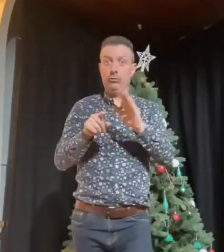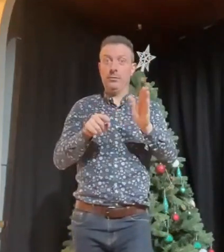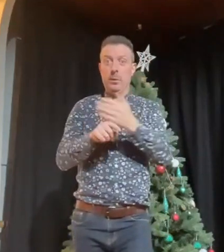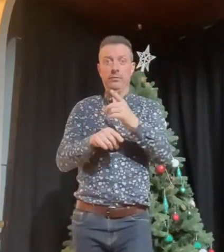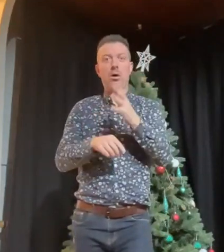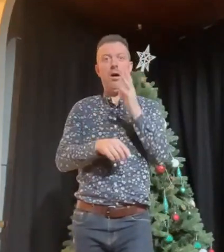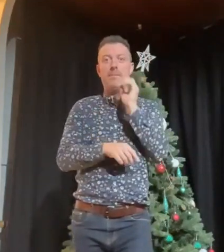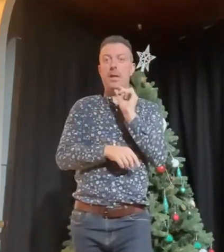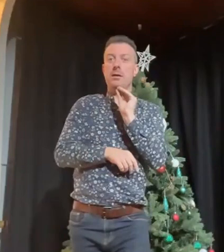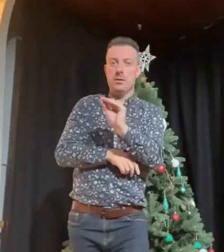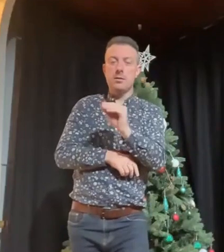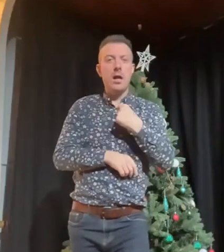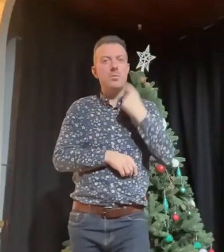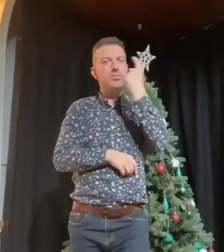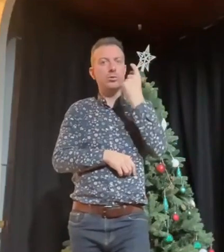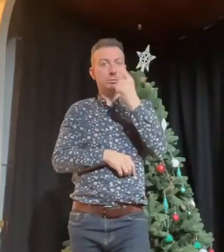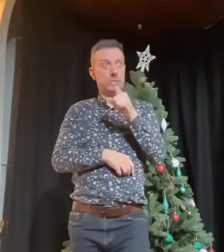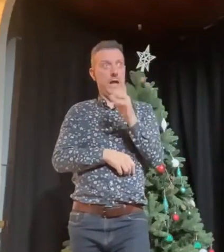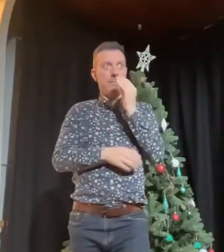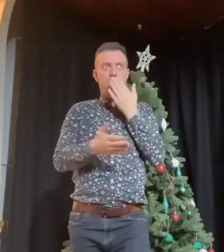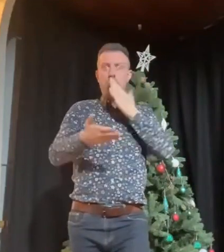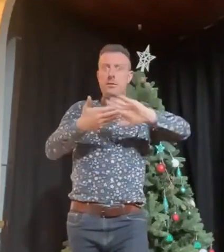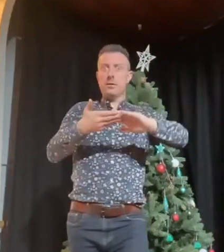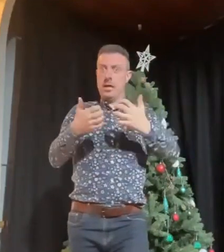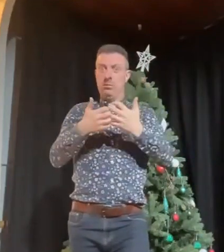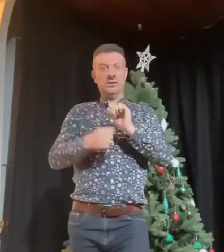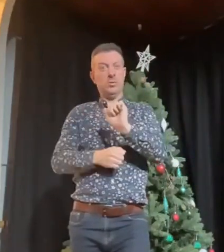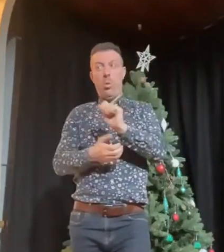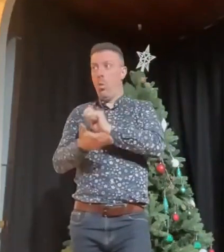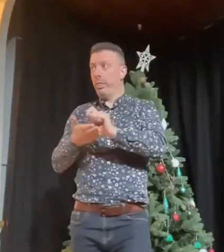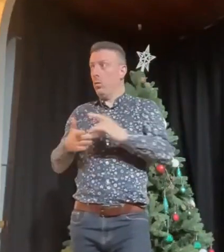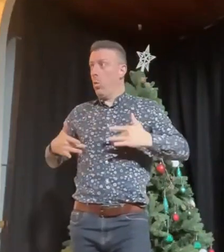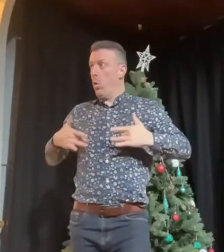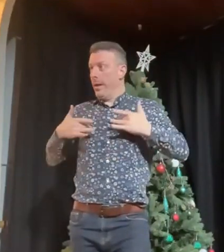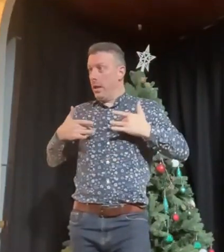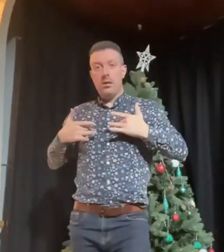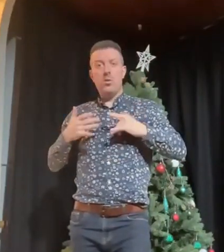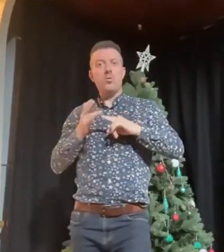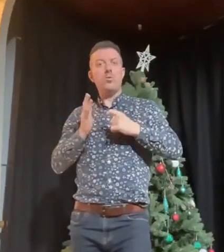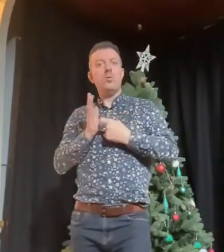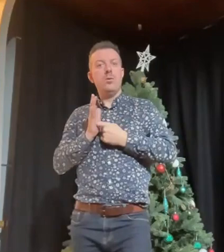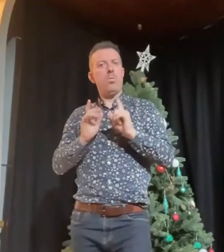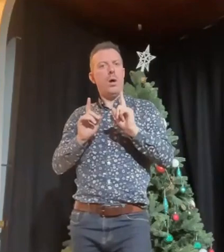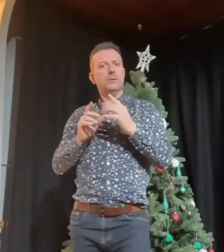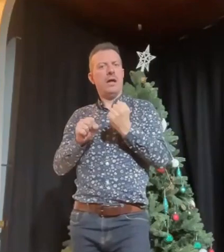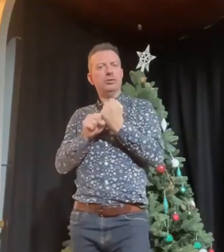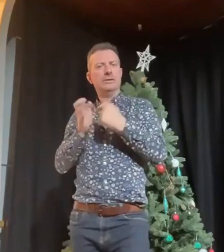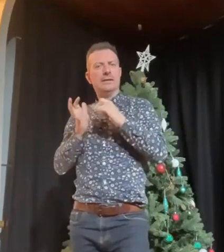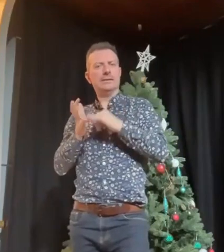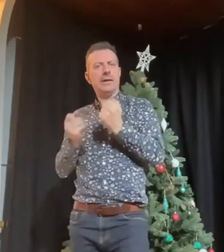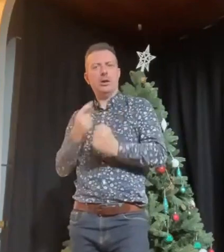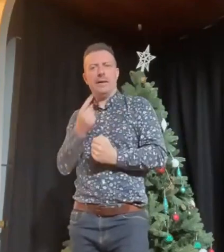people to become qualified teachers. And that one's at amber. So I wondered, was that